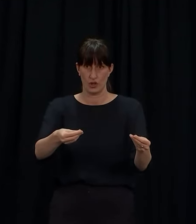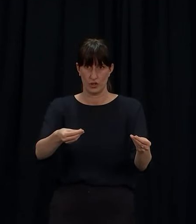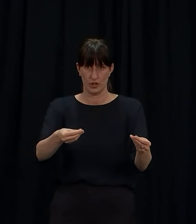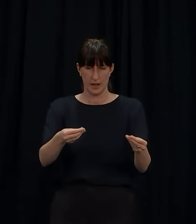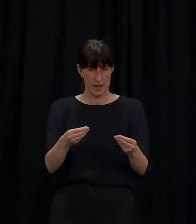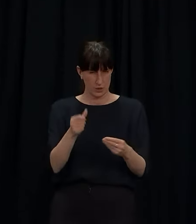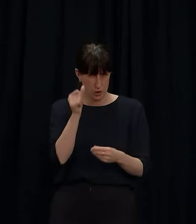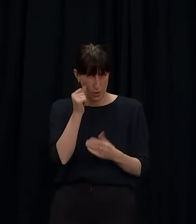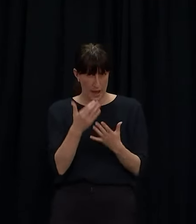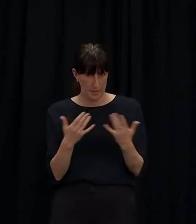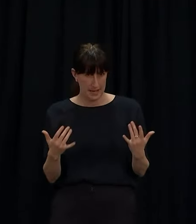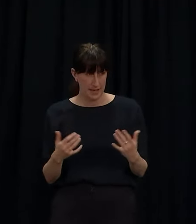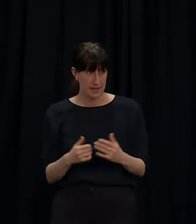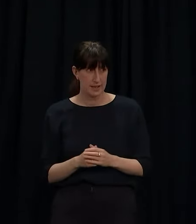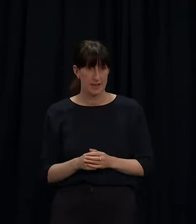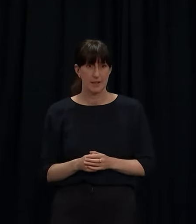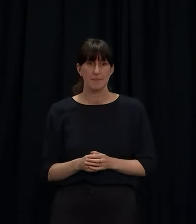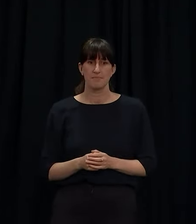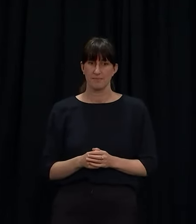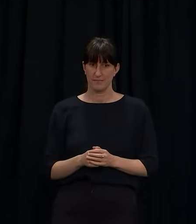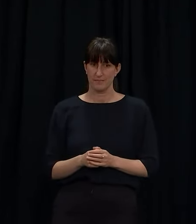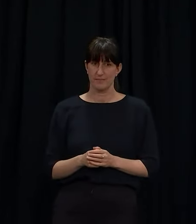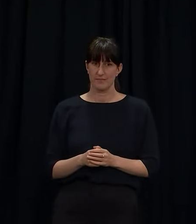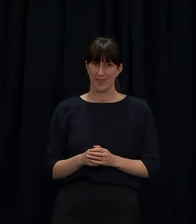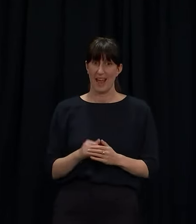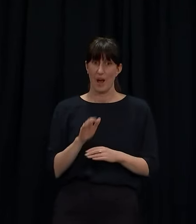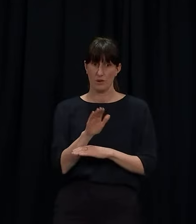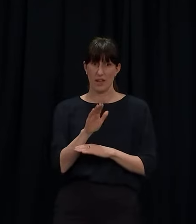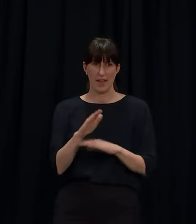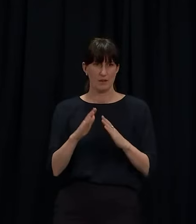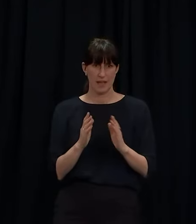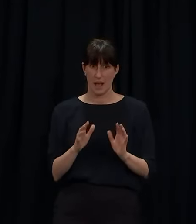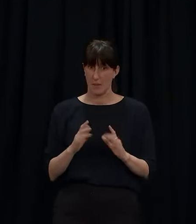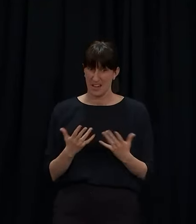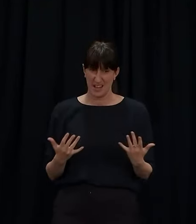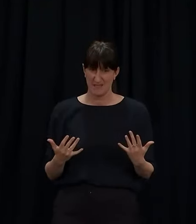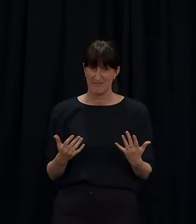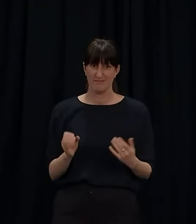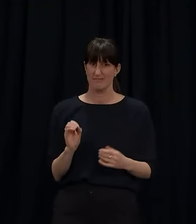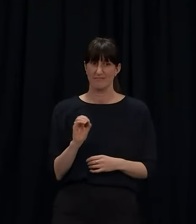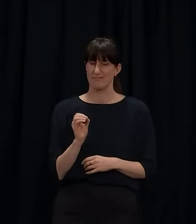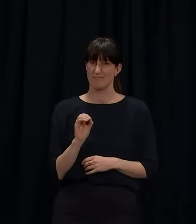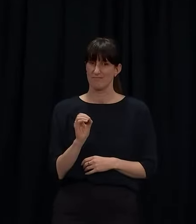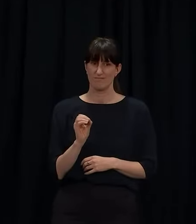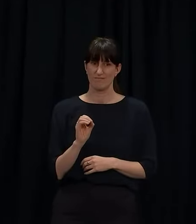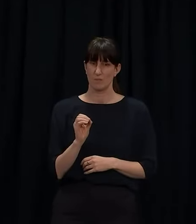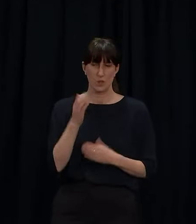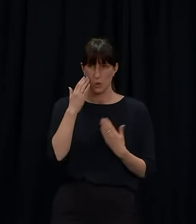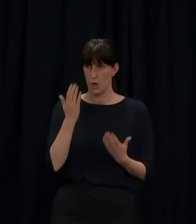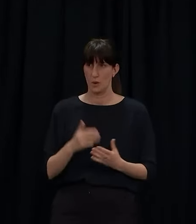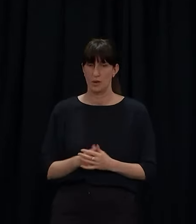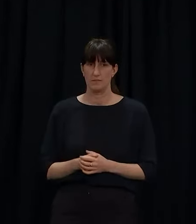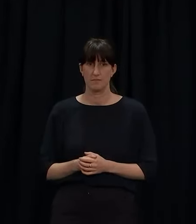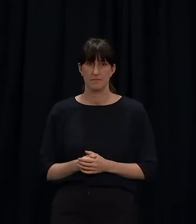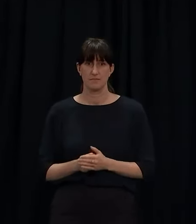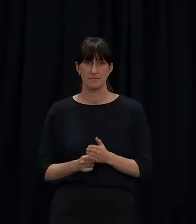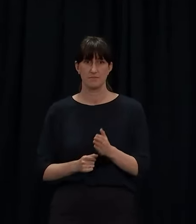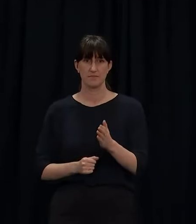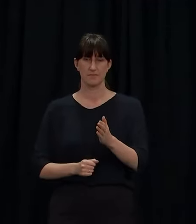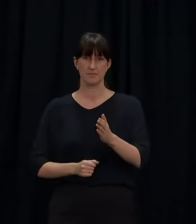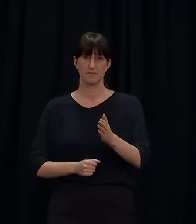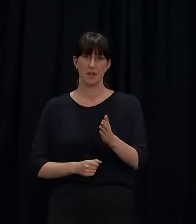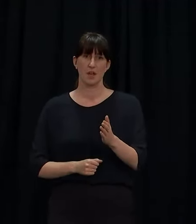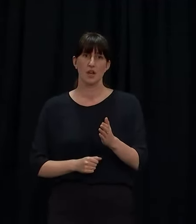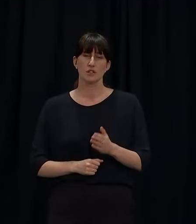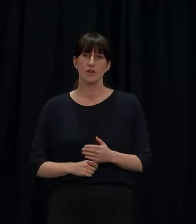location after lockdown. Yeah. And then passed it on, The Yeah. church at the centre of the big cluster in Auckland thinks the ministry